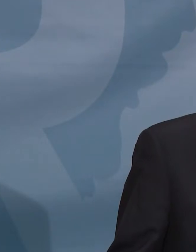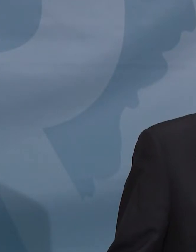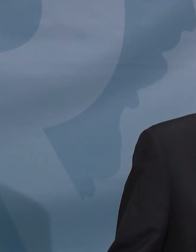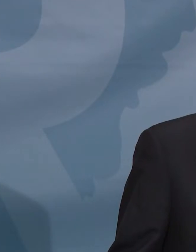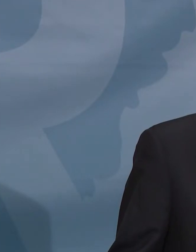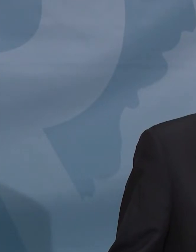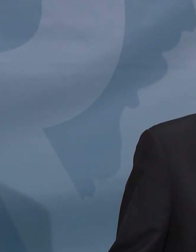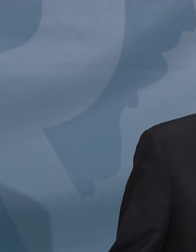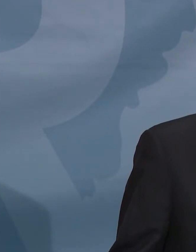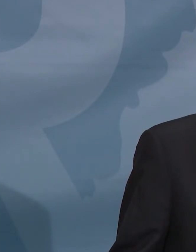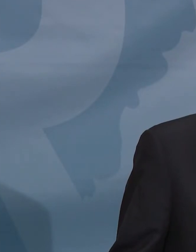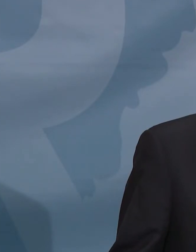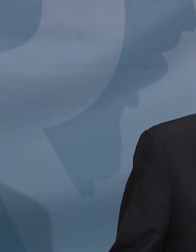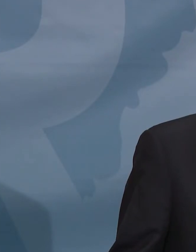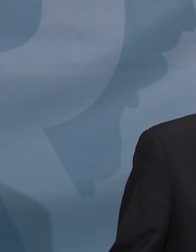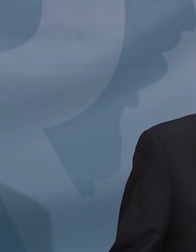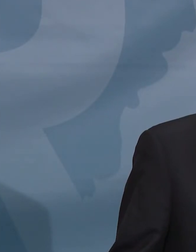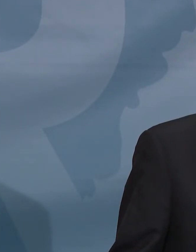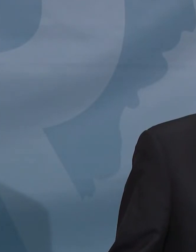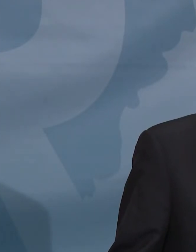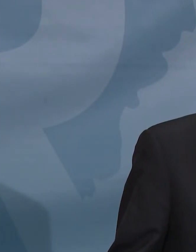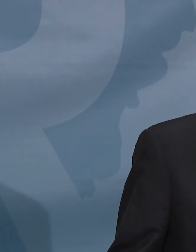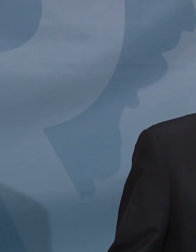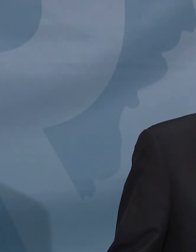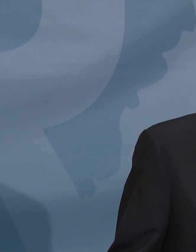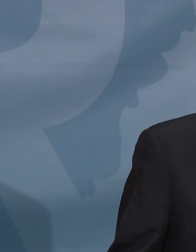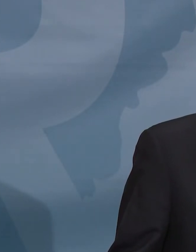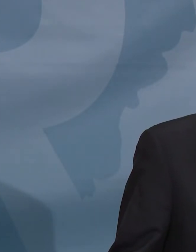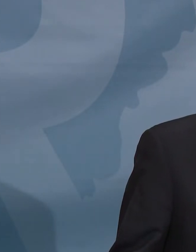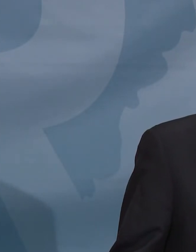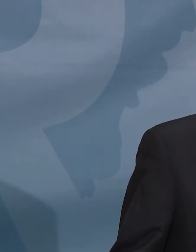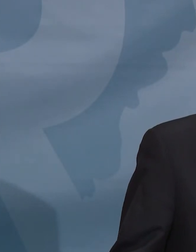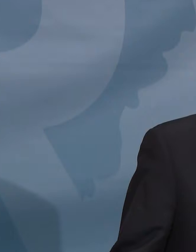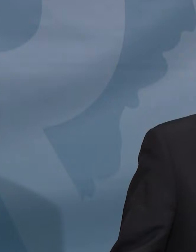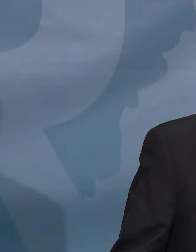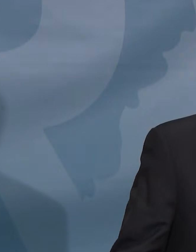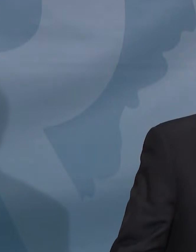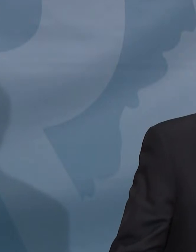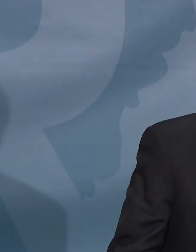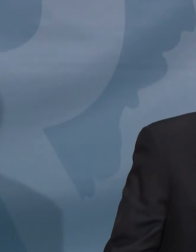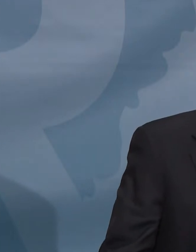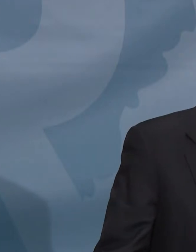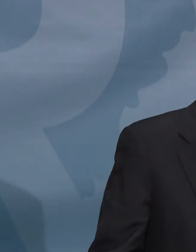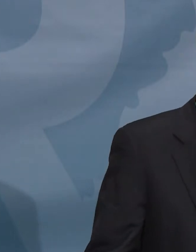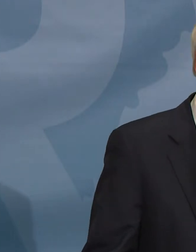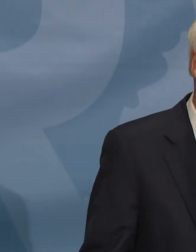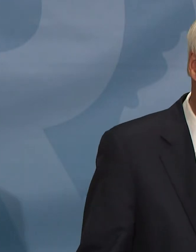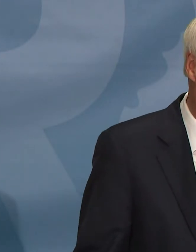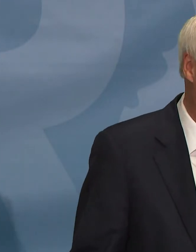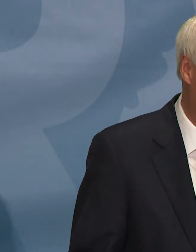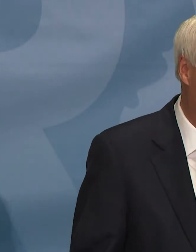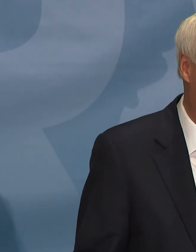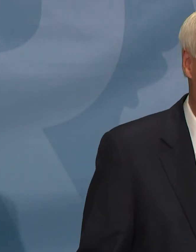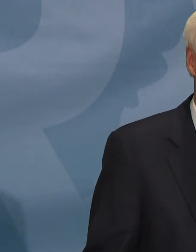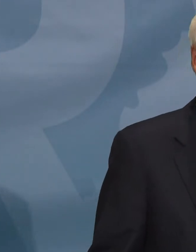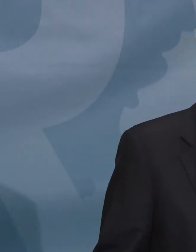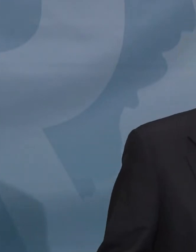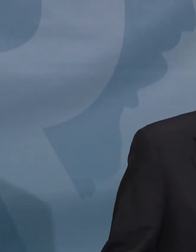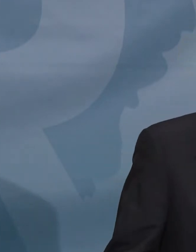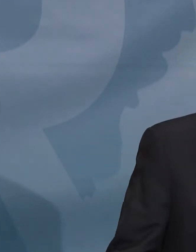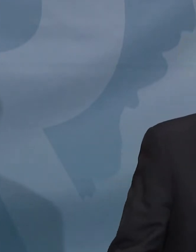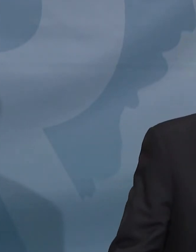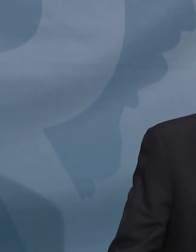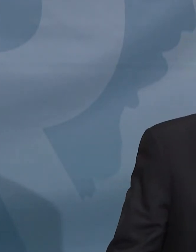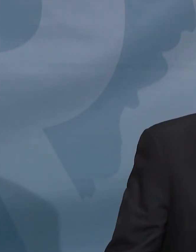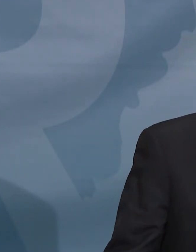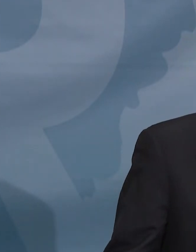that that kind of spike would not happen. Active cases are up, as you can see. Deaths, sadly, have